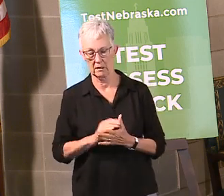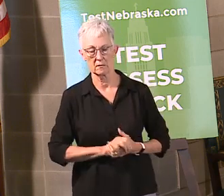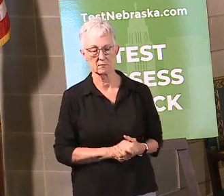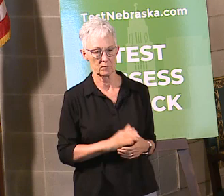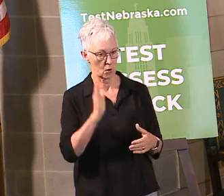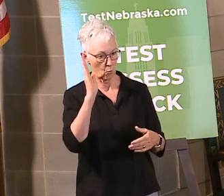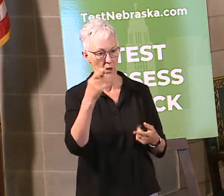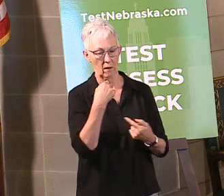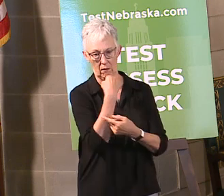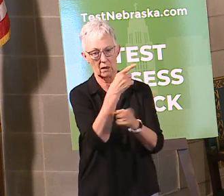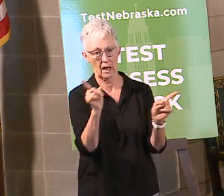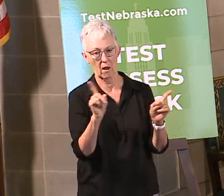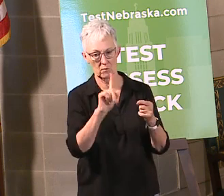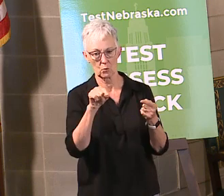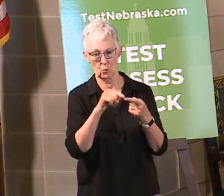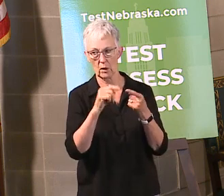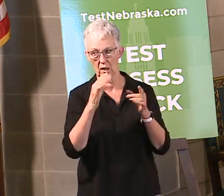out.